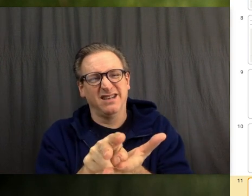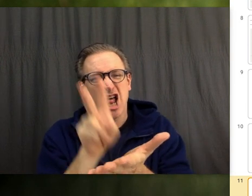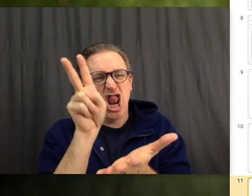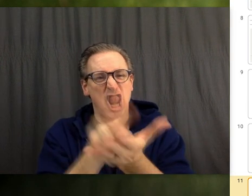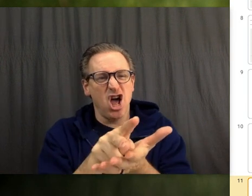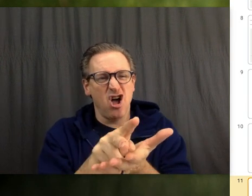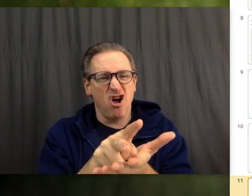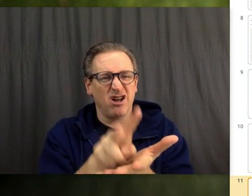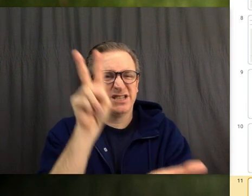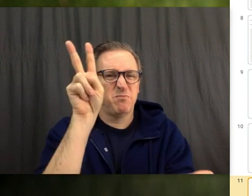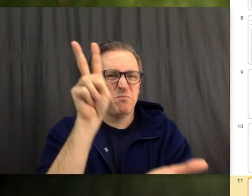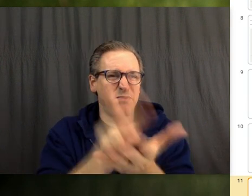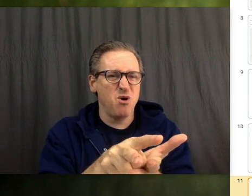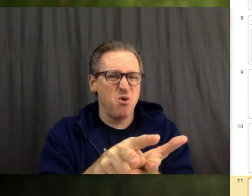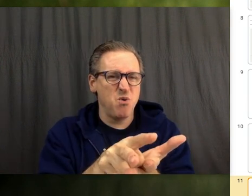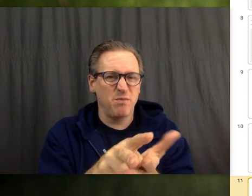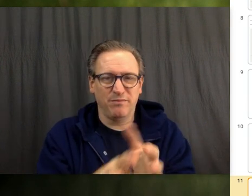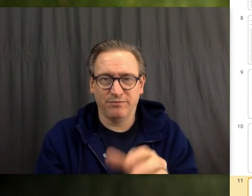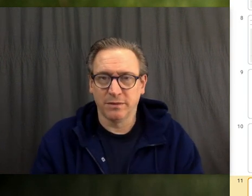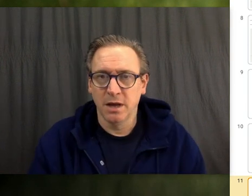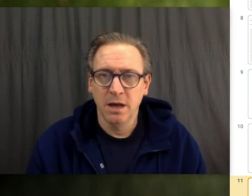Lost.